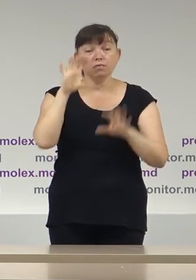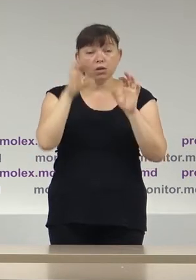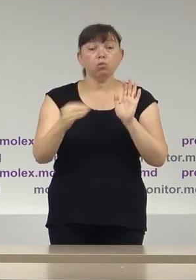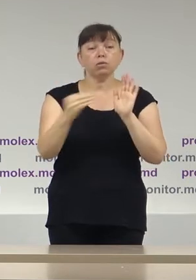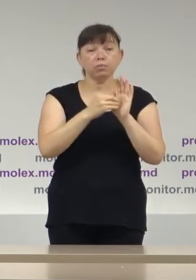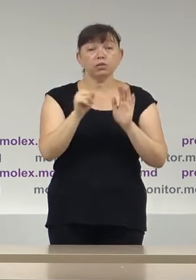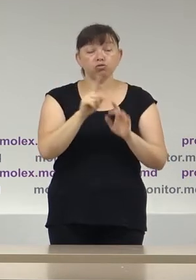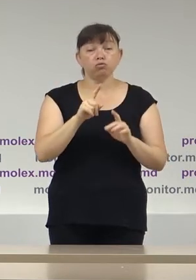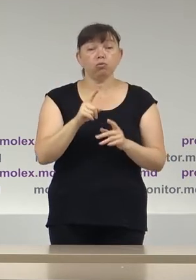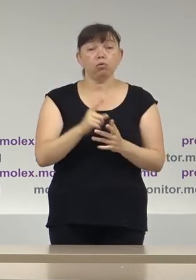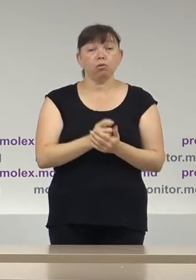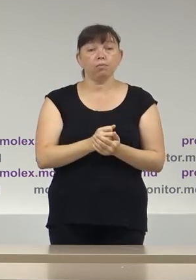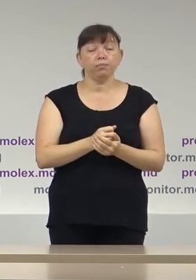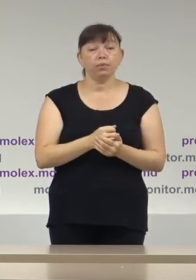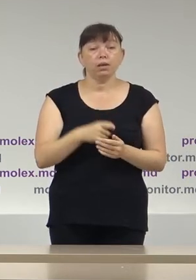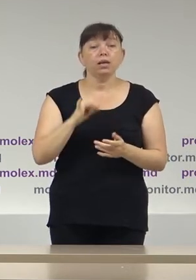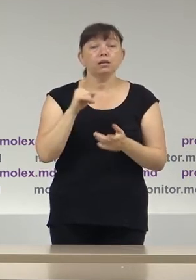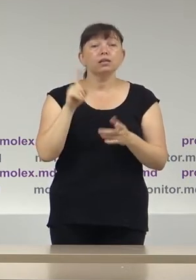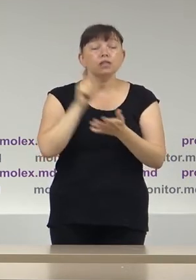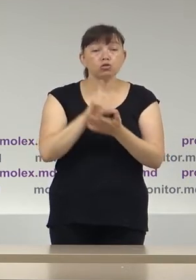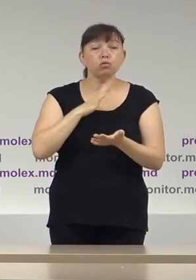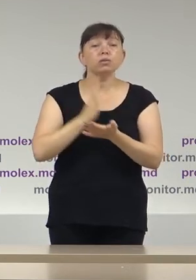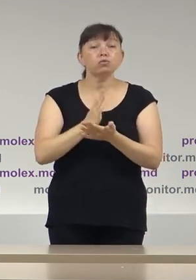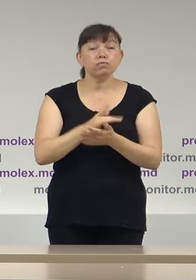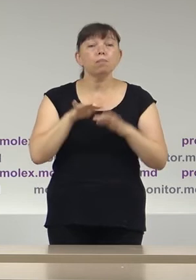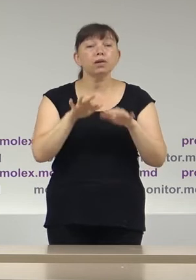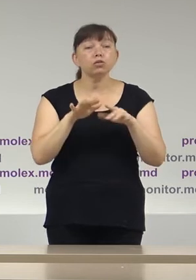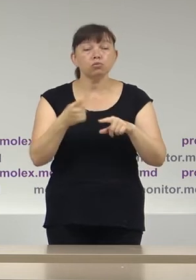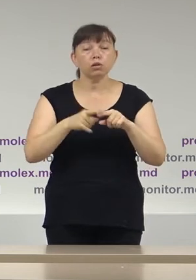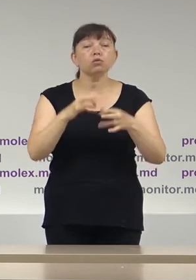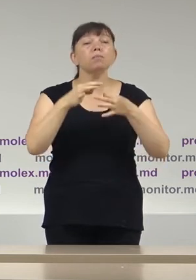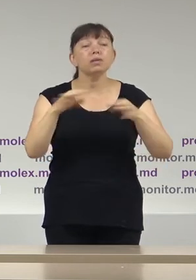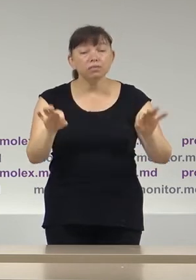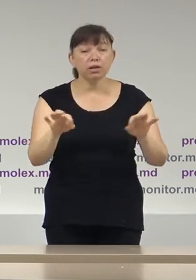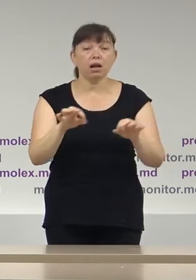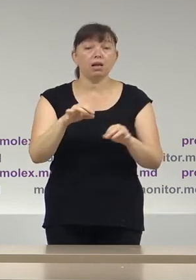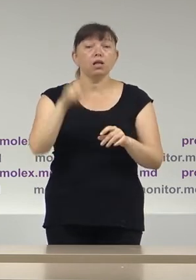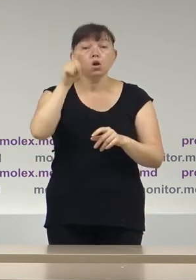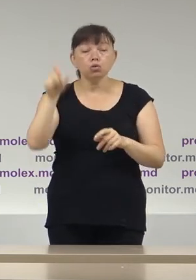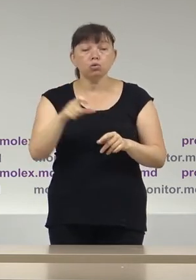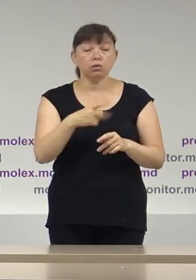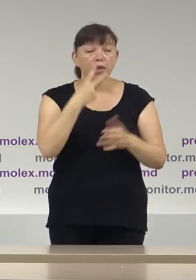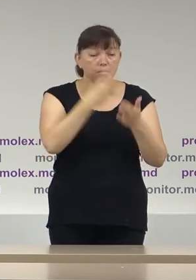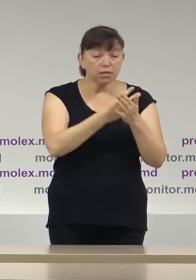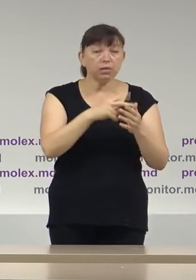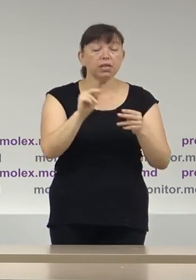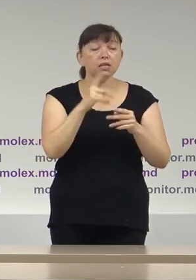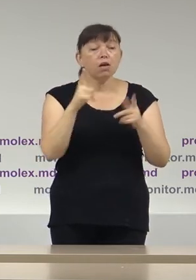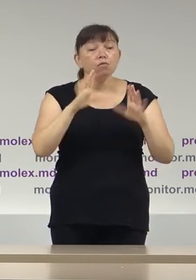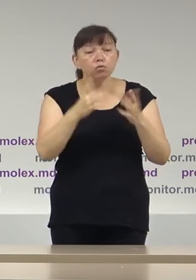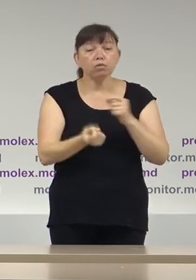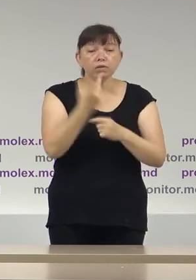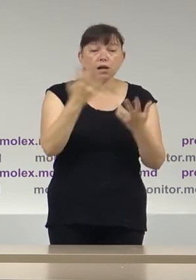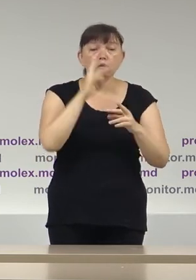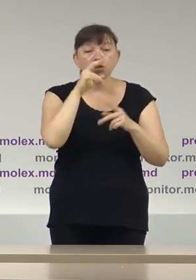International standards state that publishing the electoral rolls and provision of a procedure for voters to correct the errors are